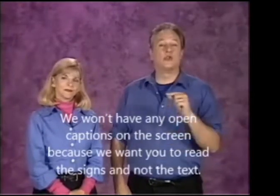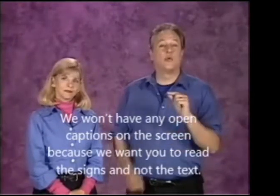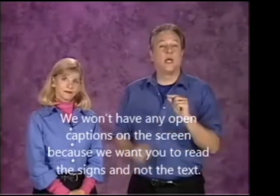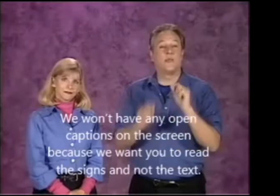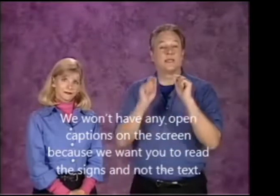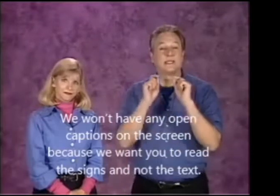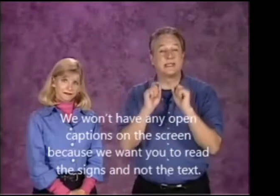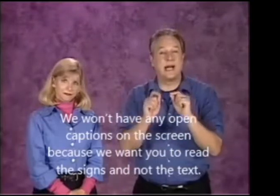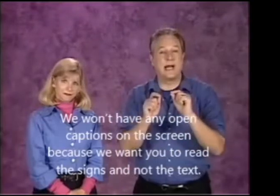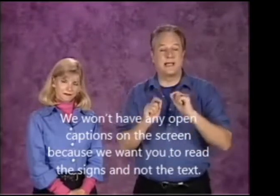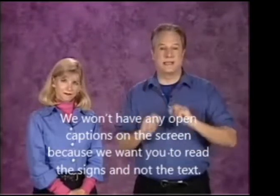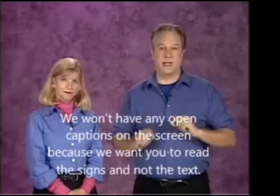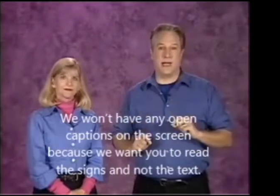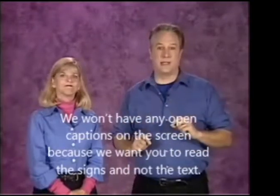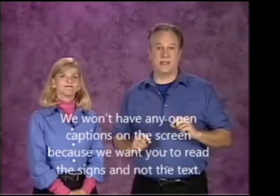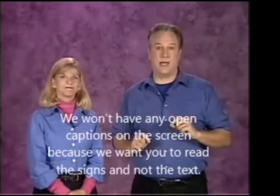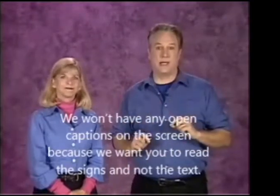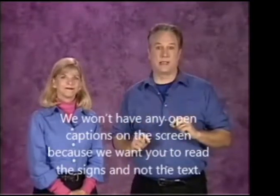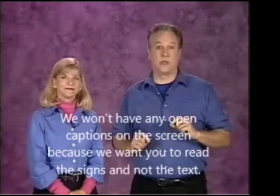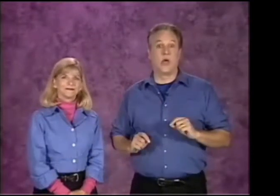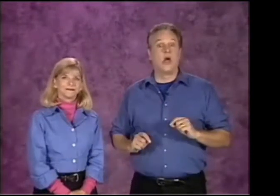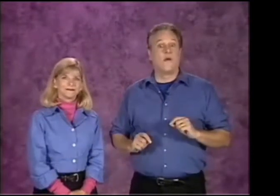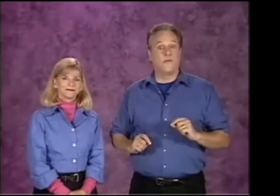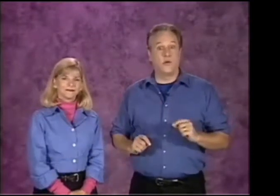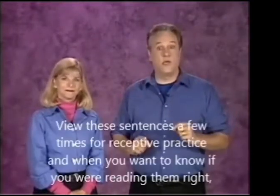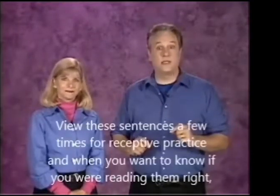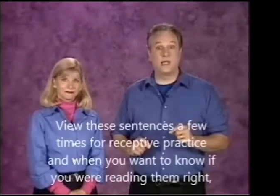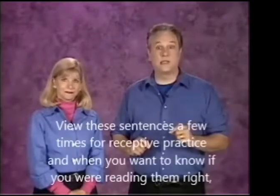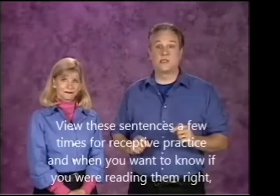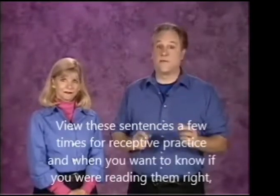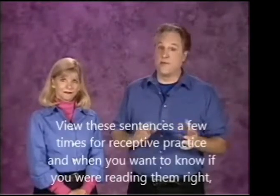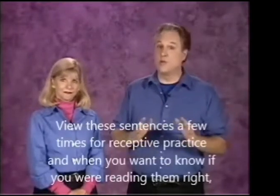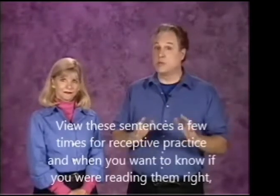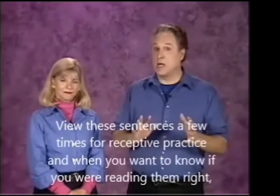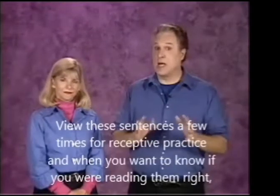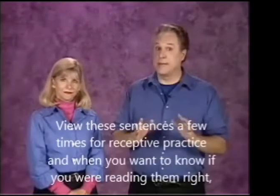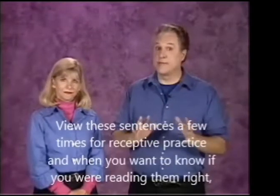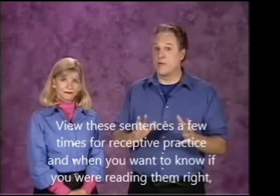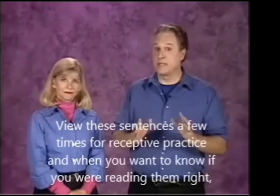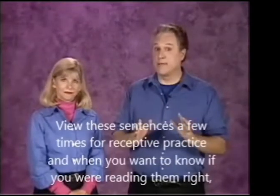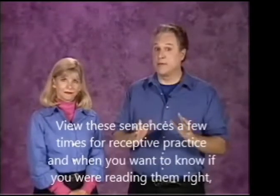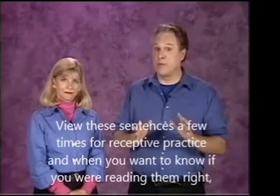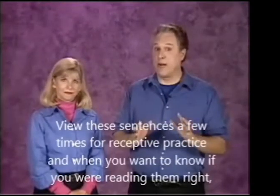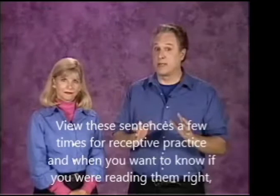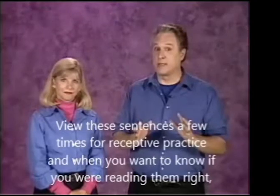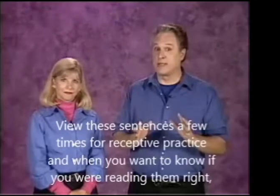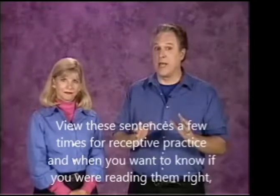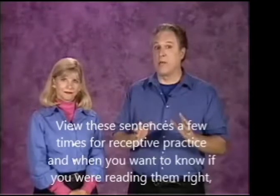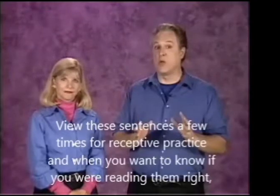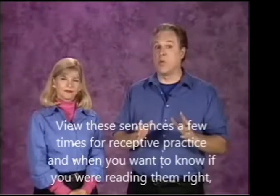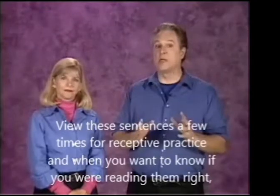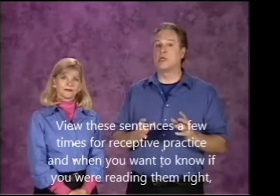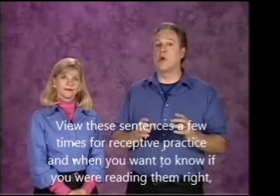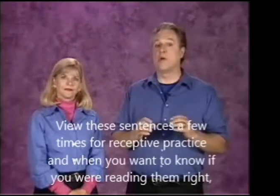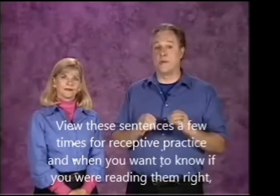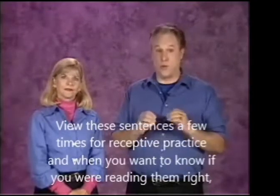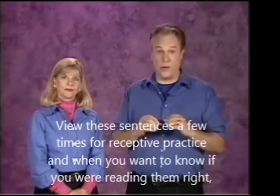to read the signs and not the text. View these sentences a few times for receptive practice, and when you want to know if you are reading